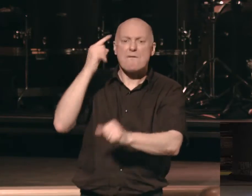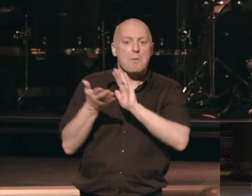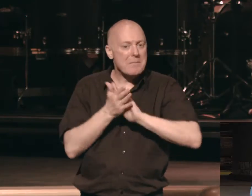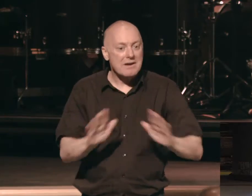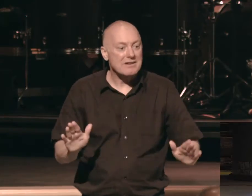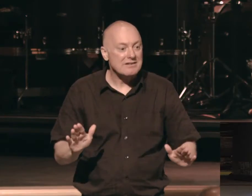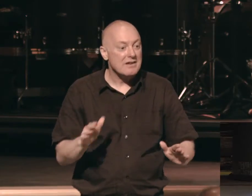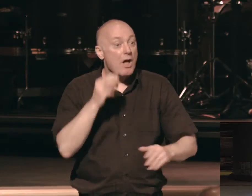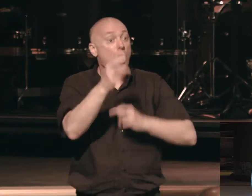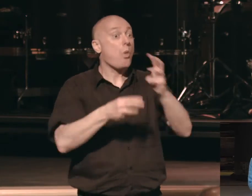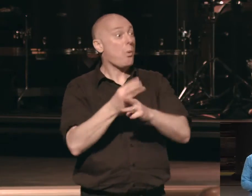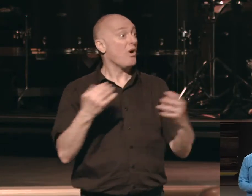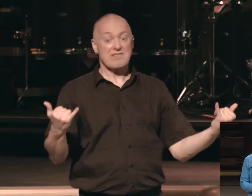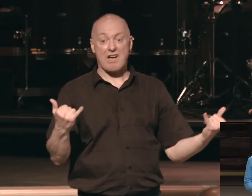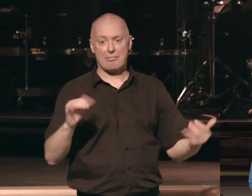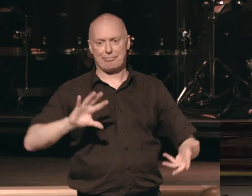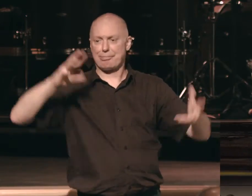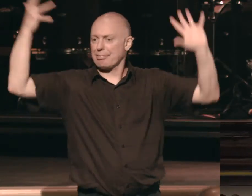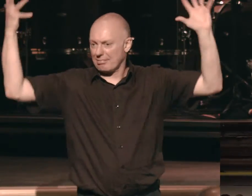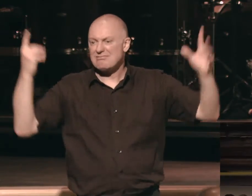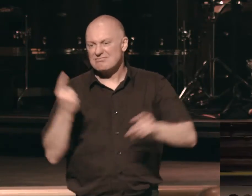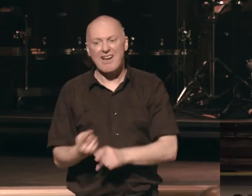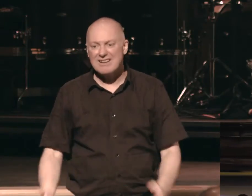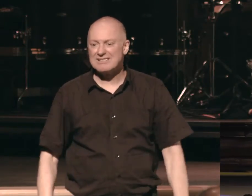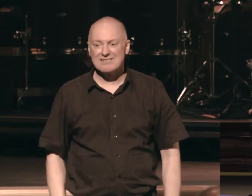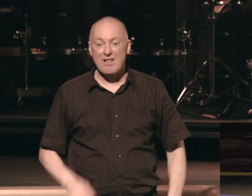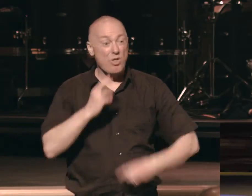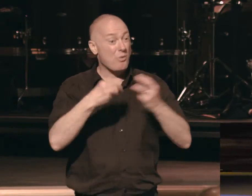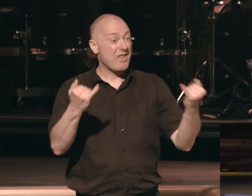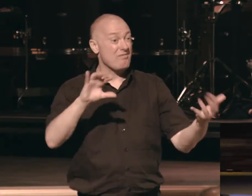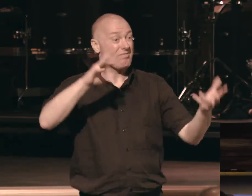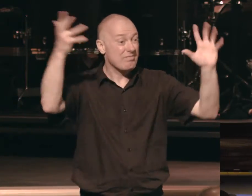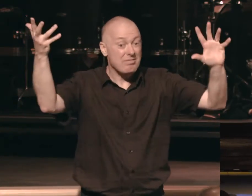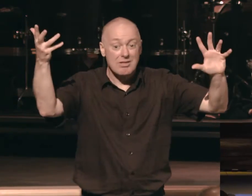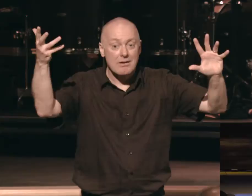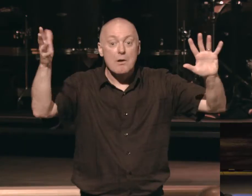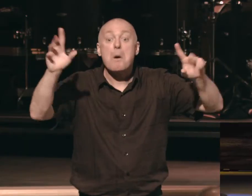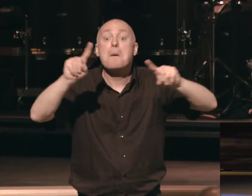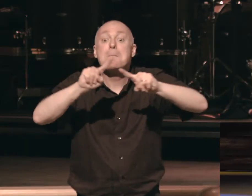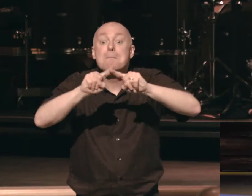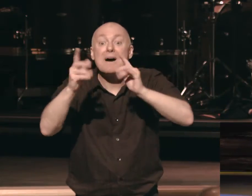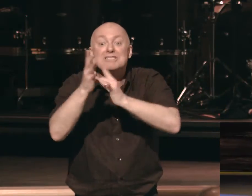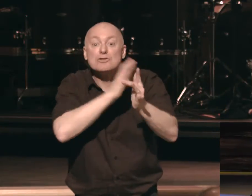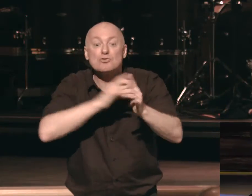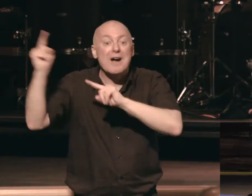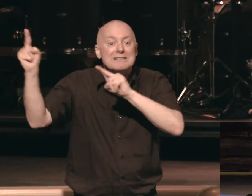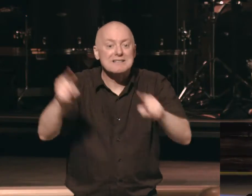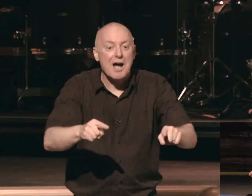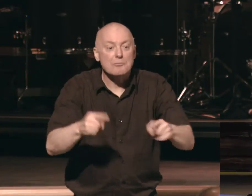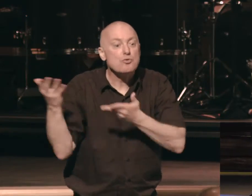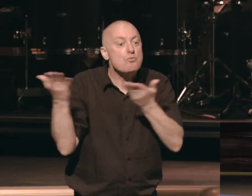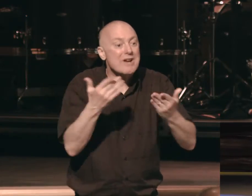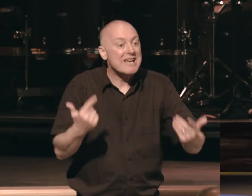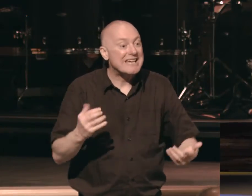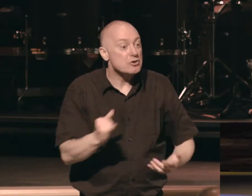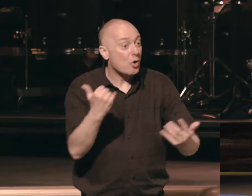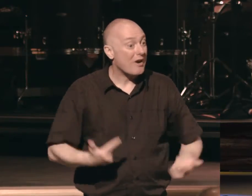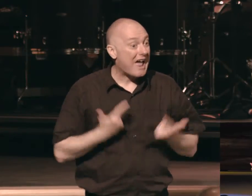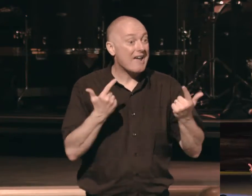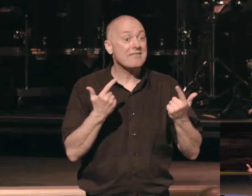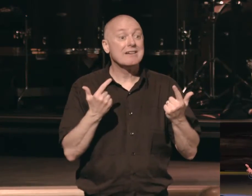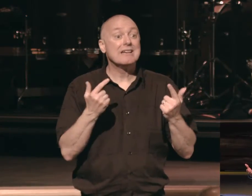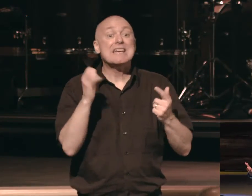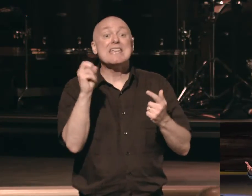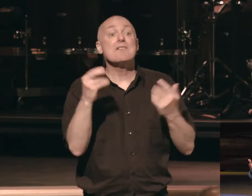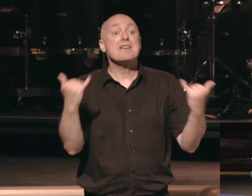we live in, man, it's messed up. It's messed up. But within this messed up world, Jesus Christ has come to bring eternal life. And even today, Jesus Christ